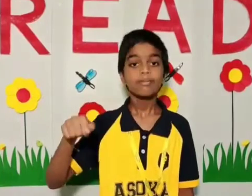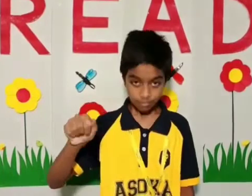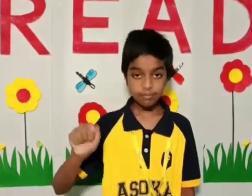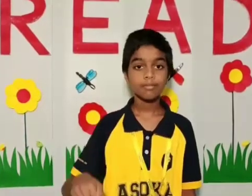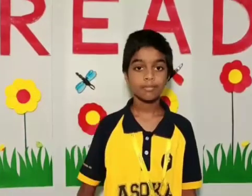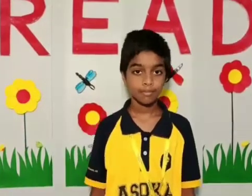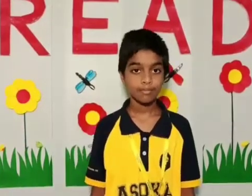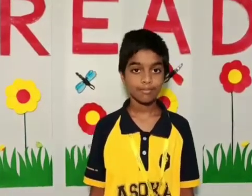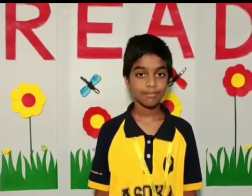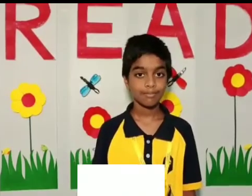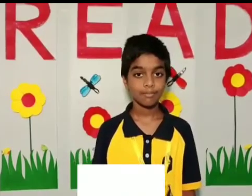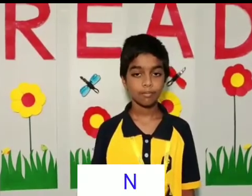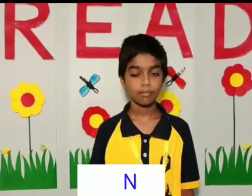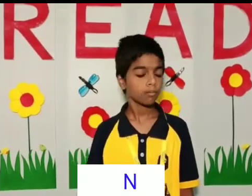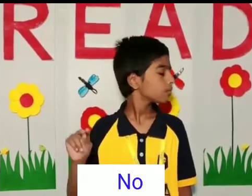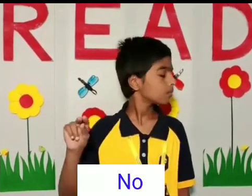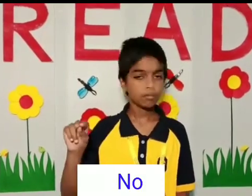yes. No,